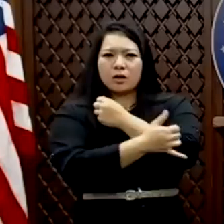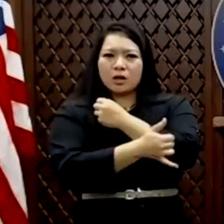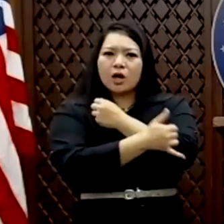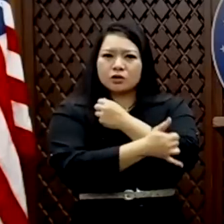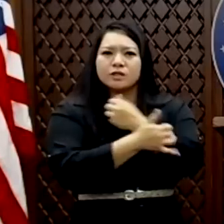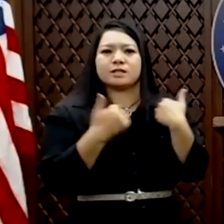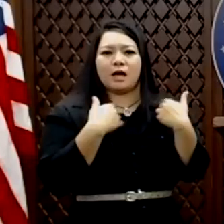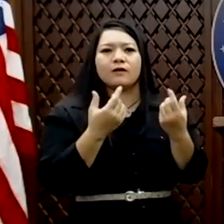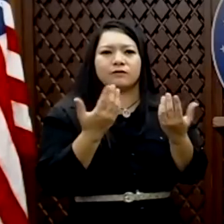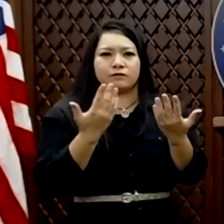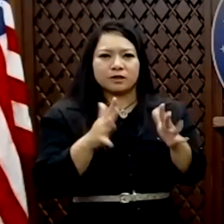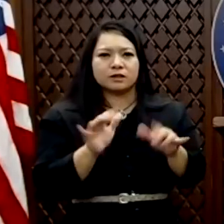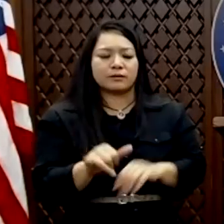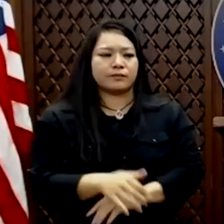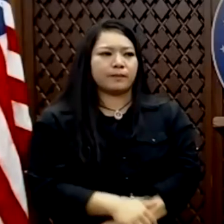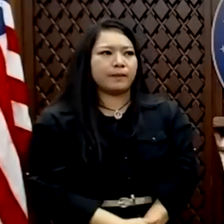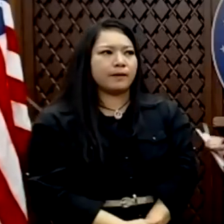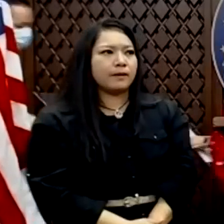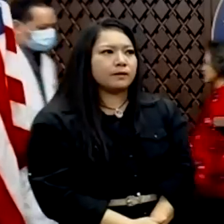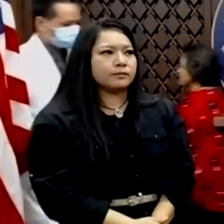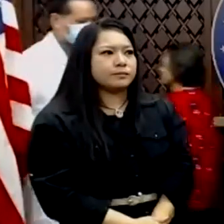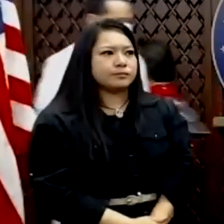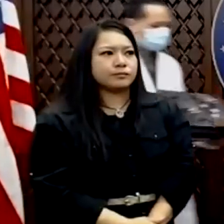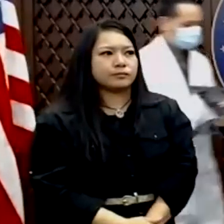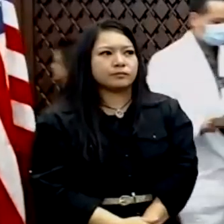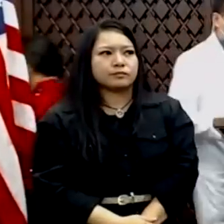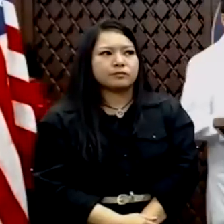want to add anything, Dr. Cabrera?